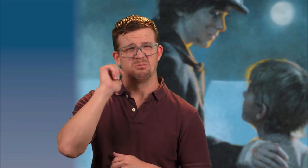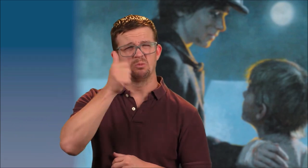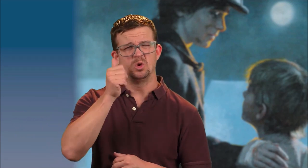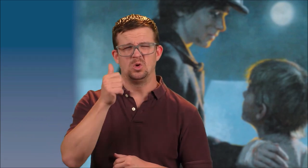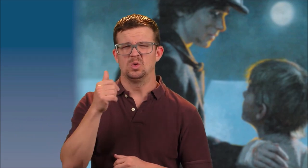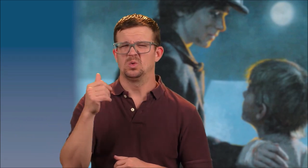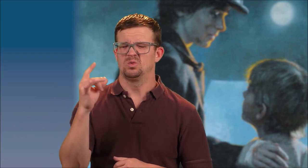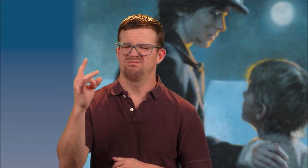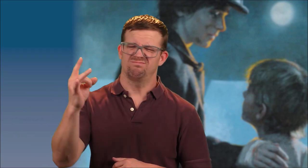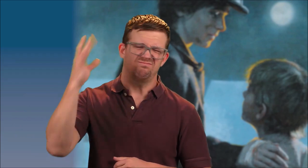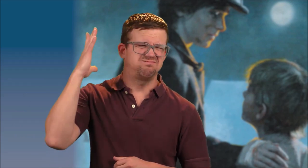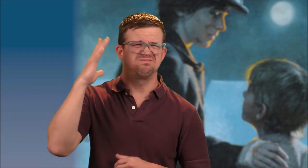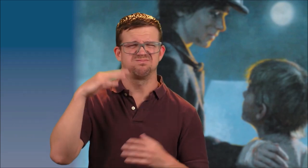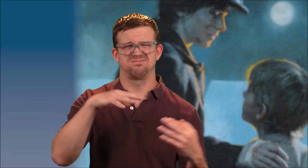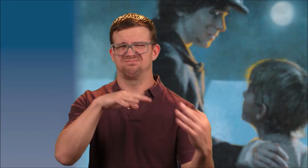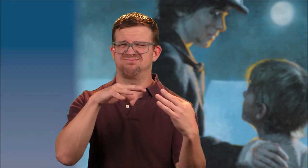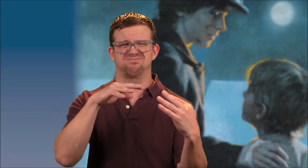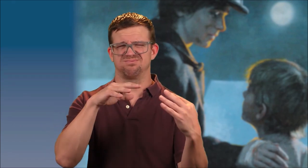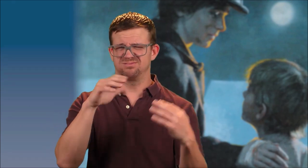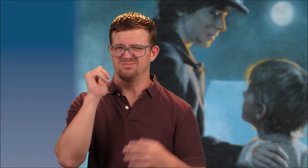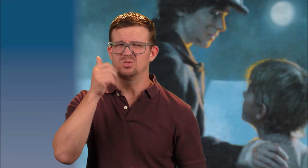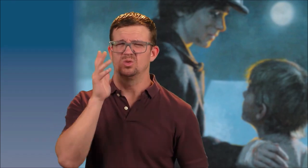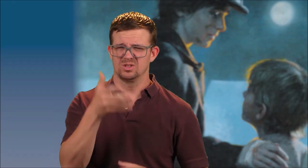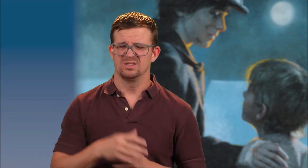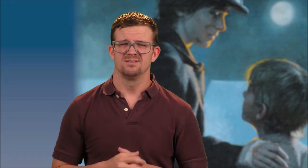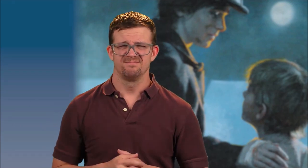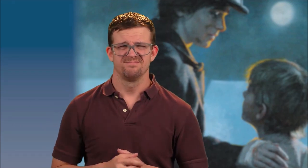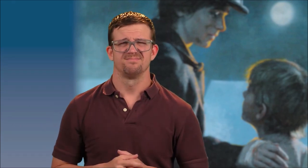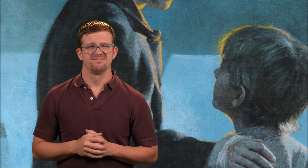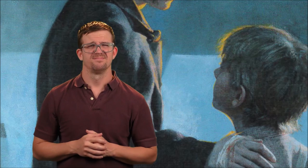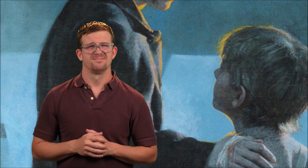brother. We'll see heavy action tomorrow.